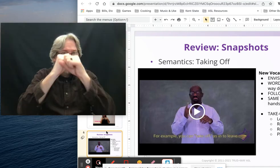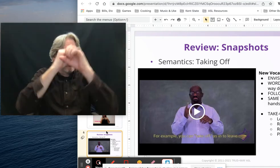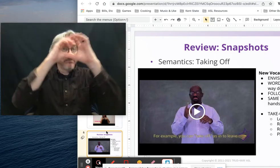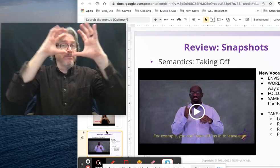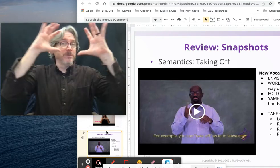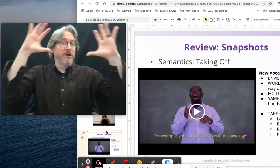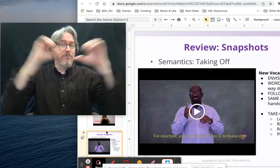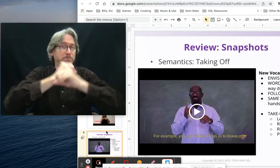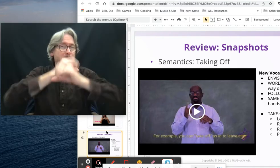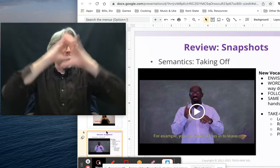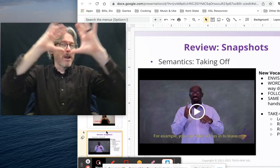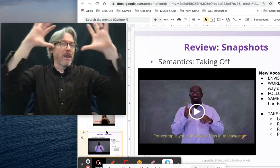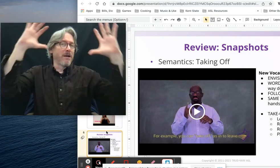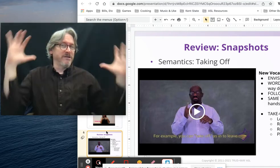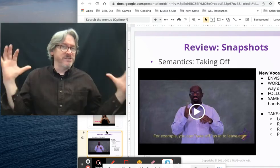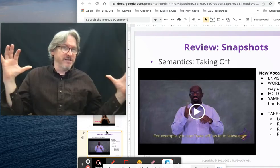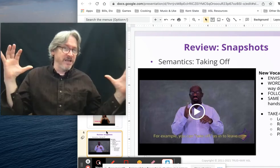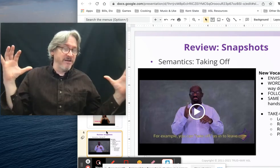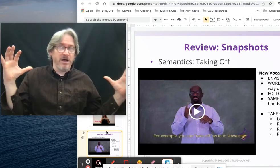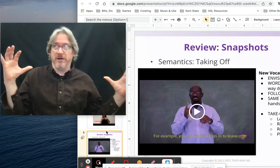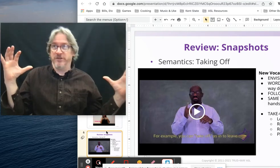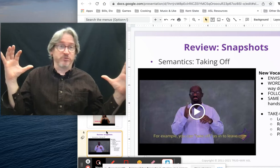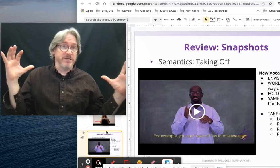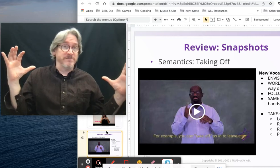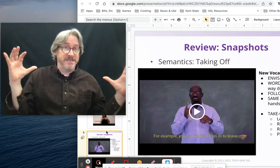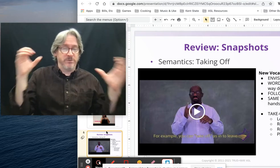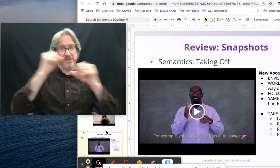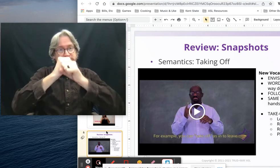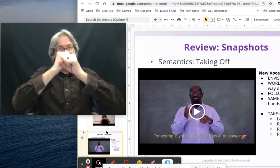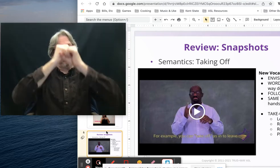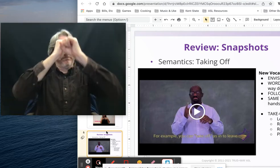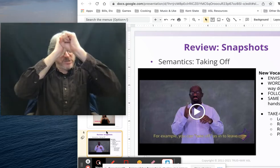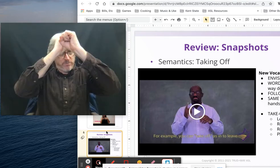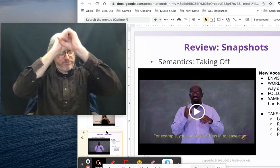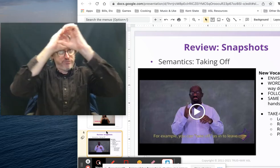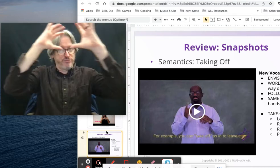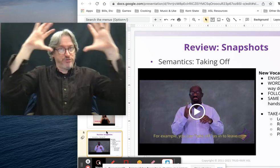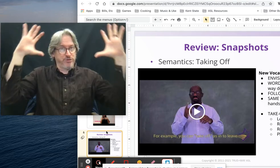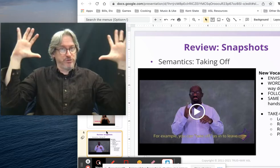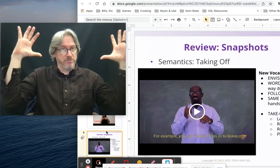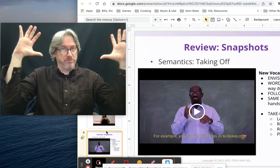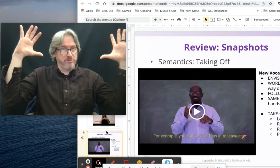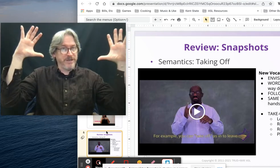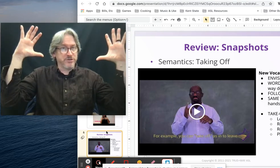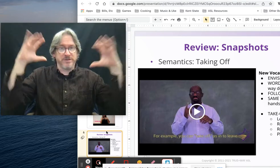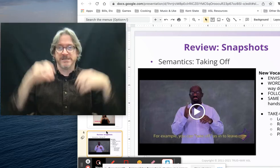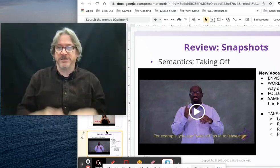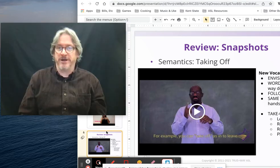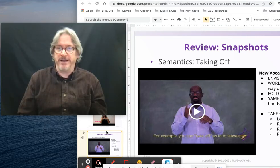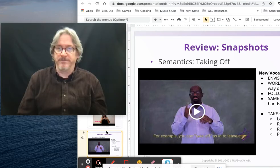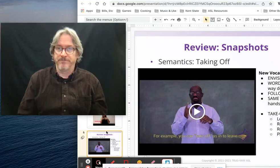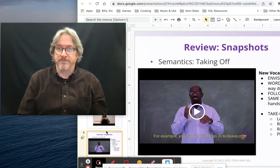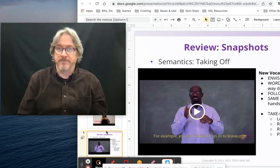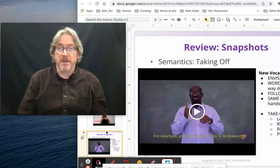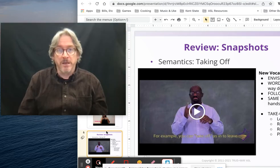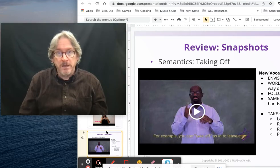little, you know, you see the dream sequence. So picture this in your